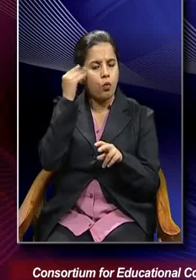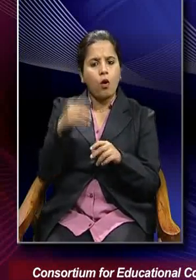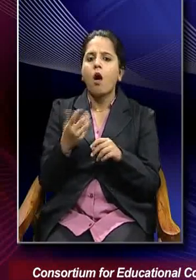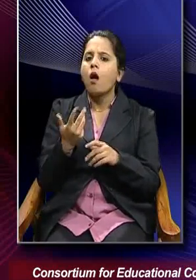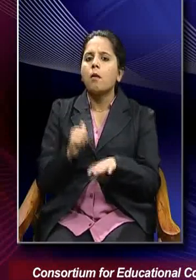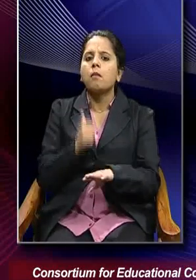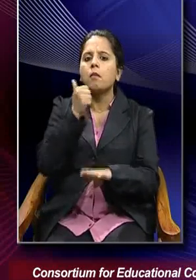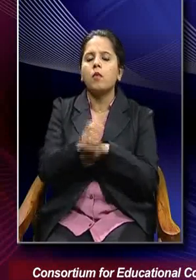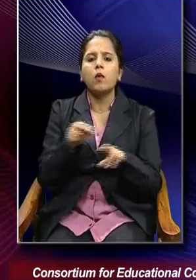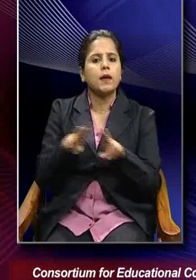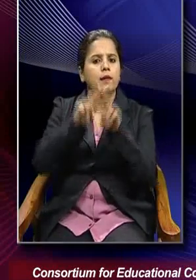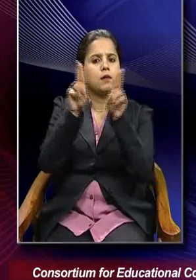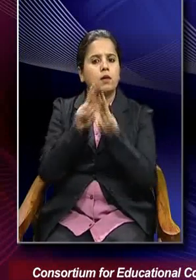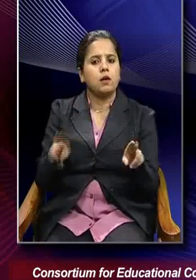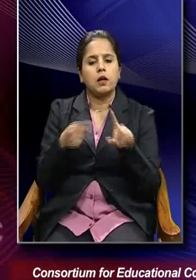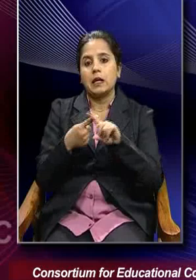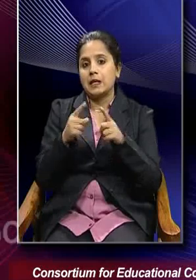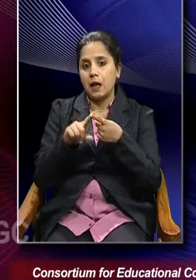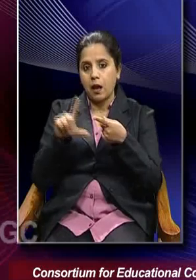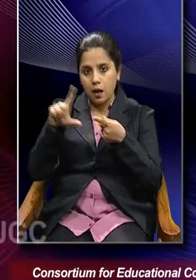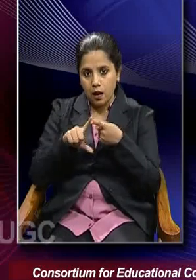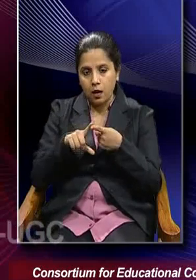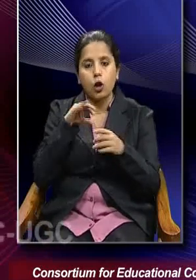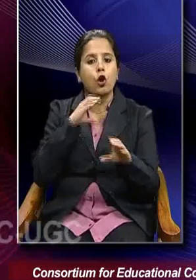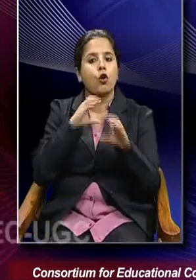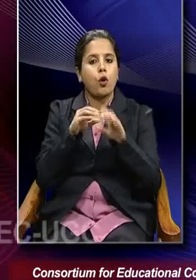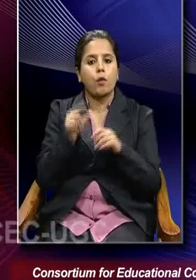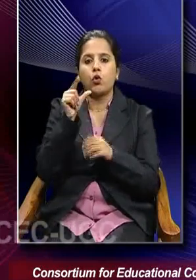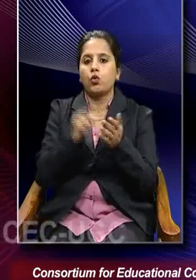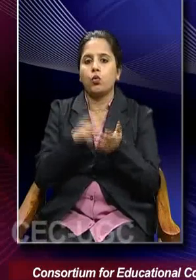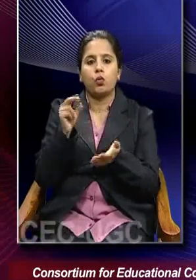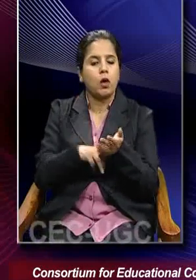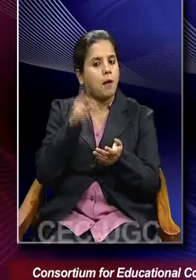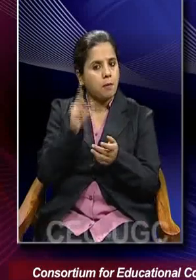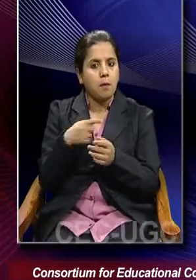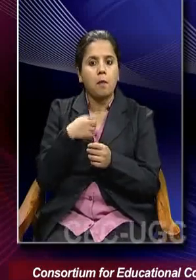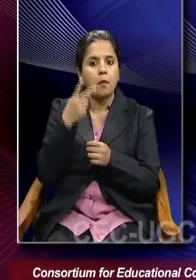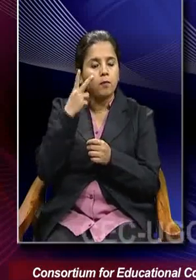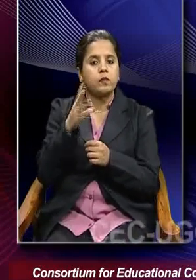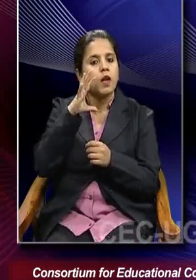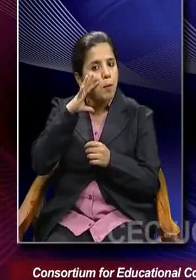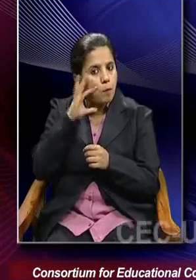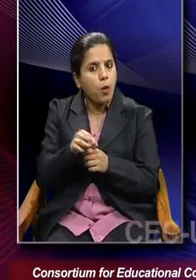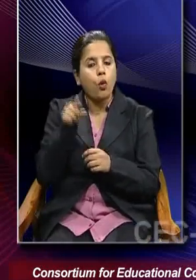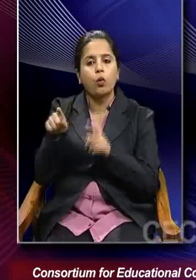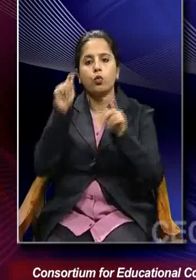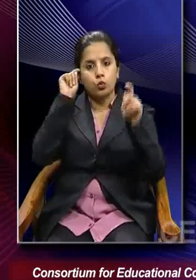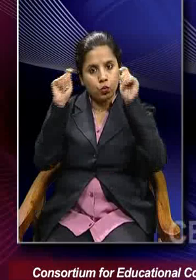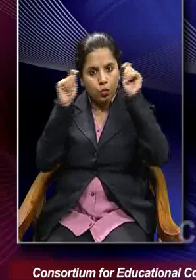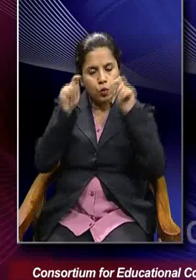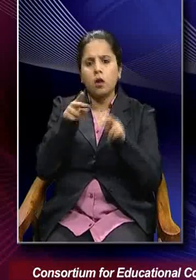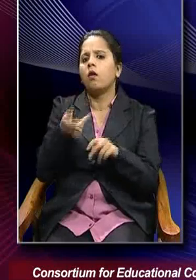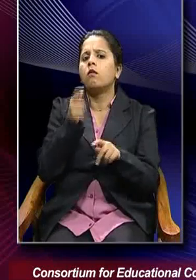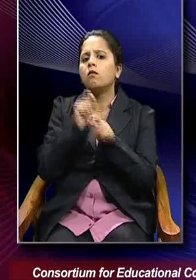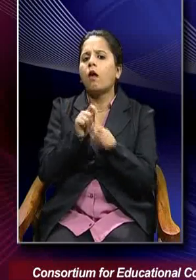foundation of International Telecommunication Union, and we must look at the important roles it and functions